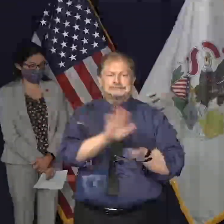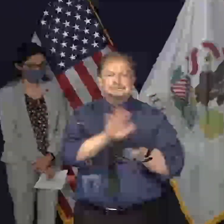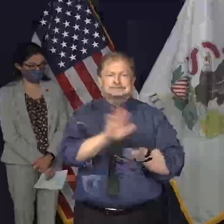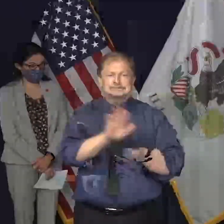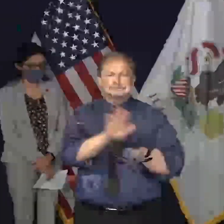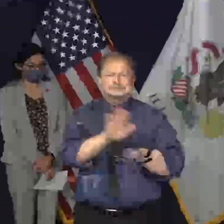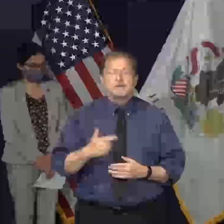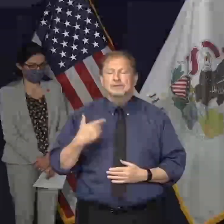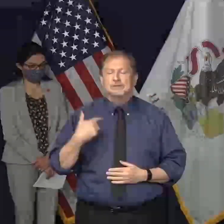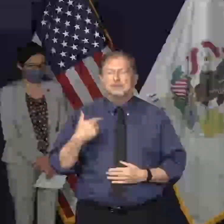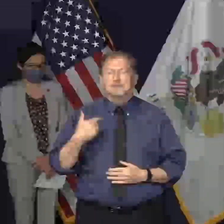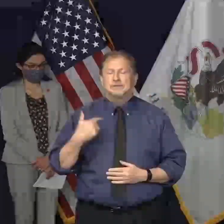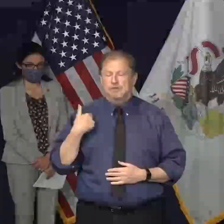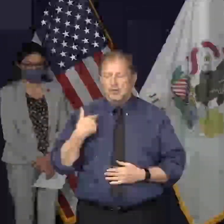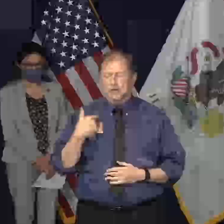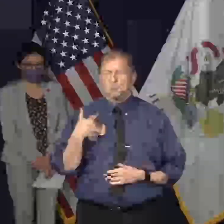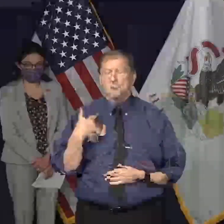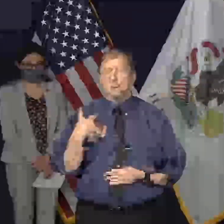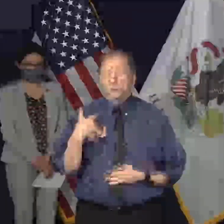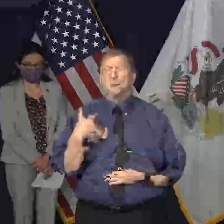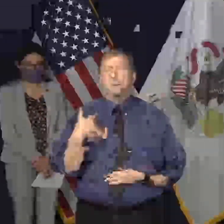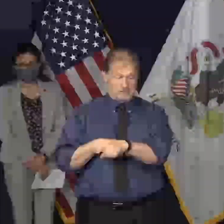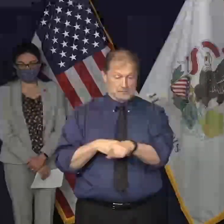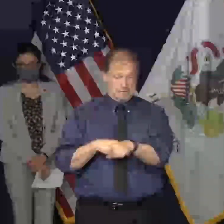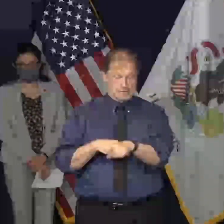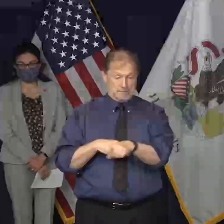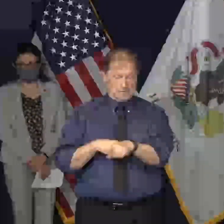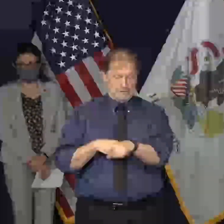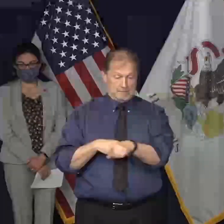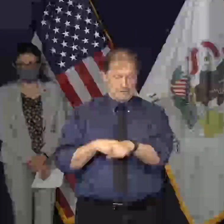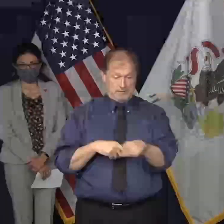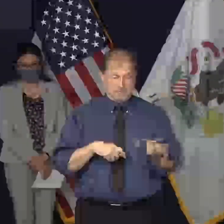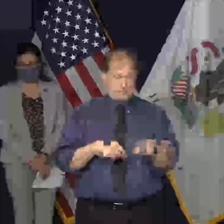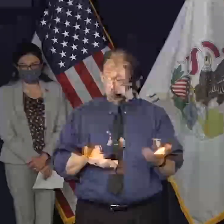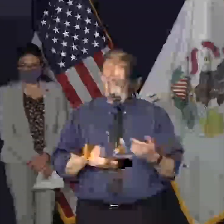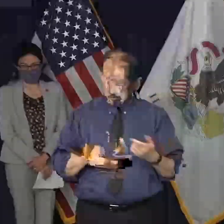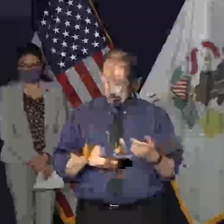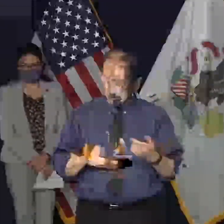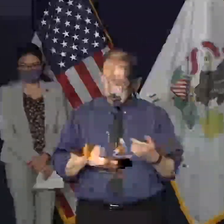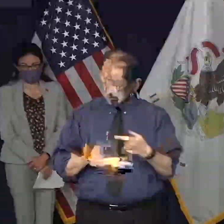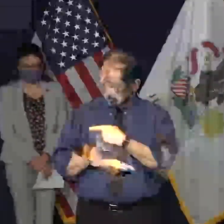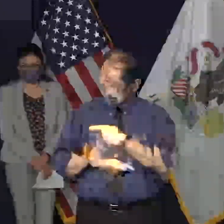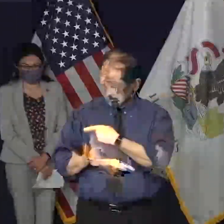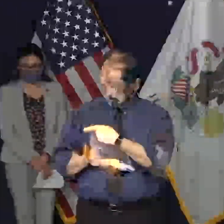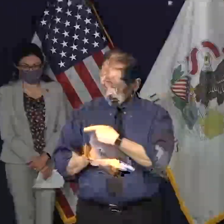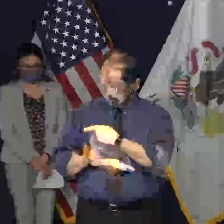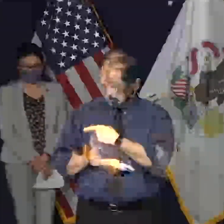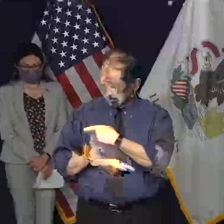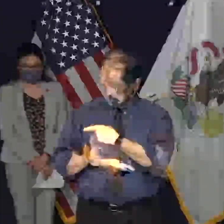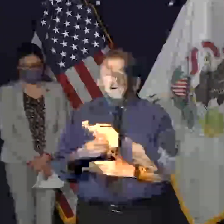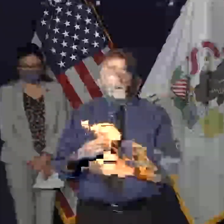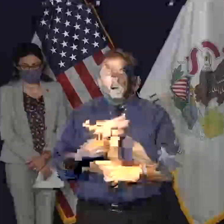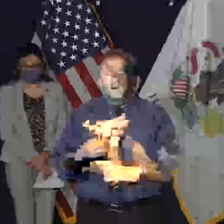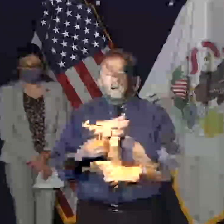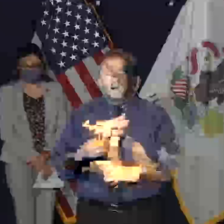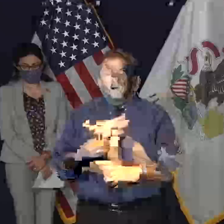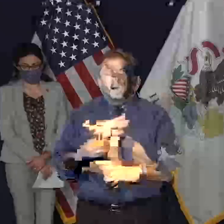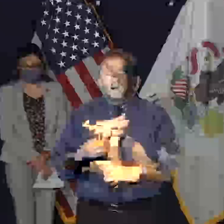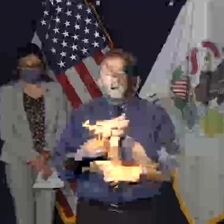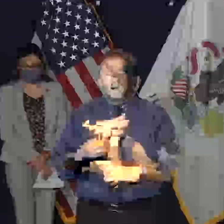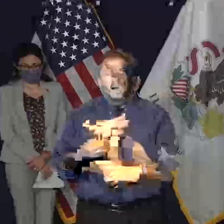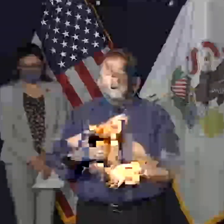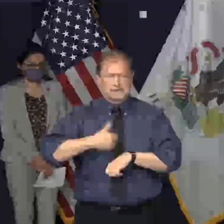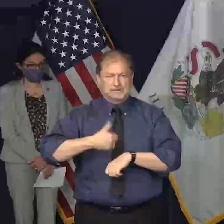a bilingual phone call center so business owners can call and inquire and get the right